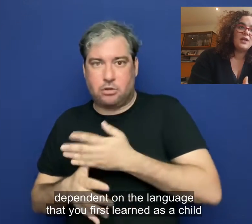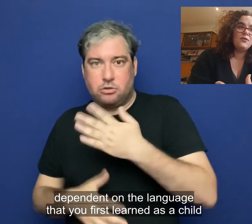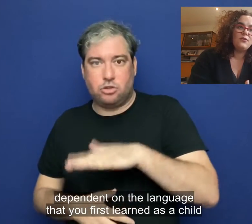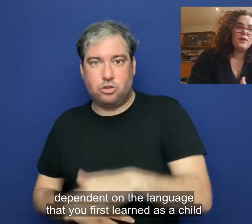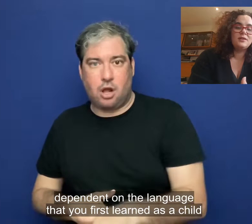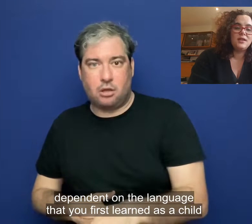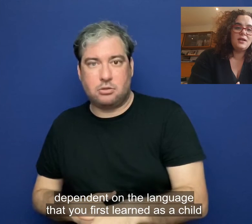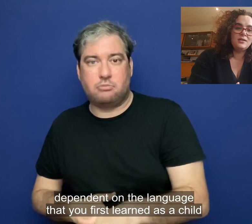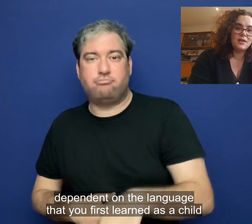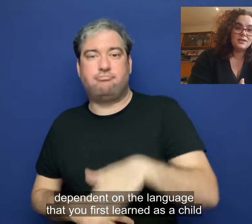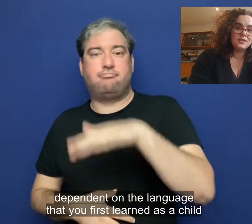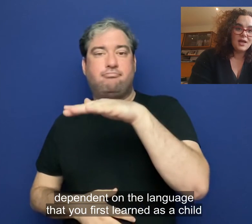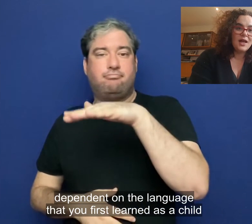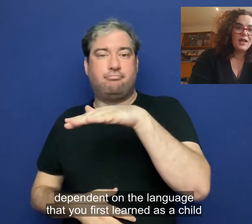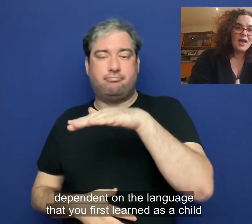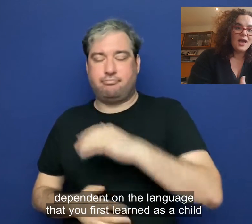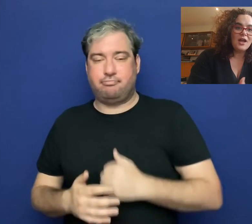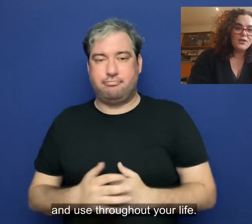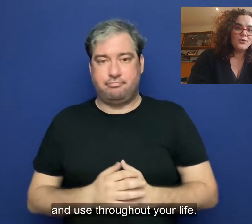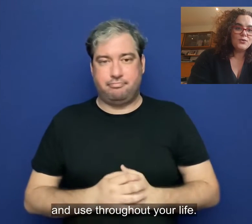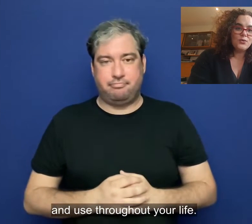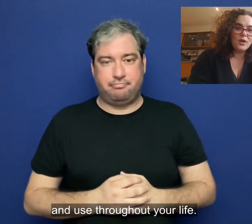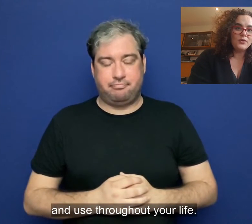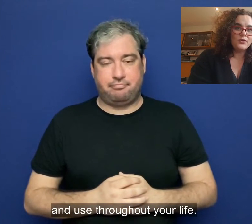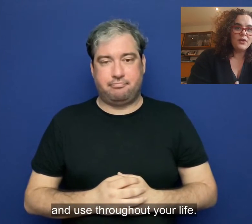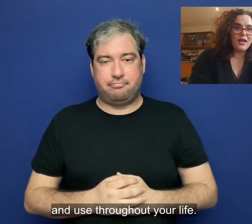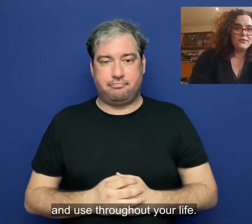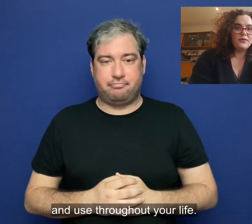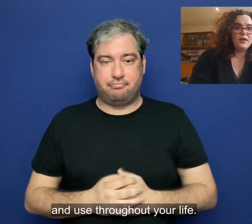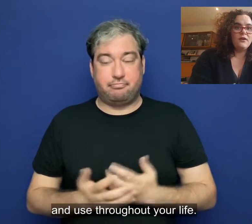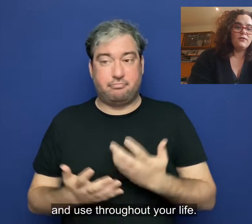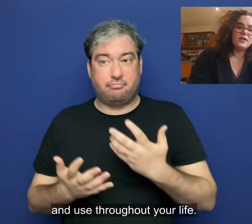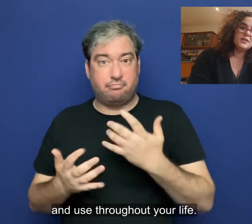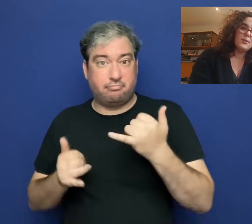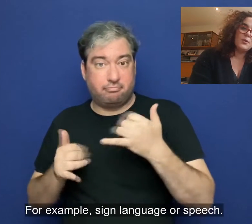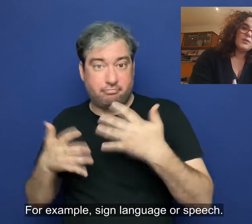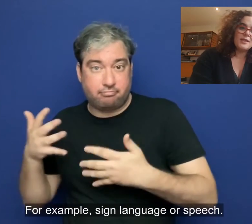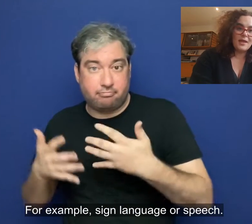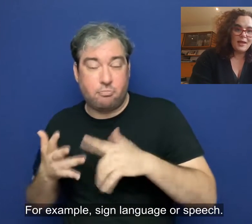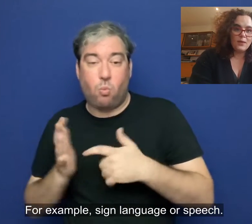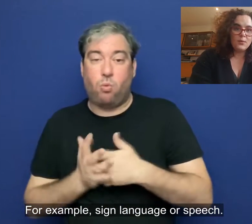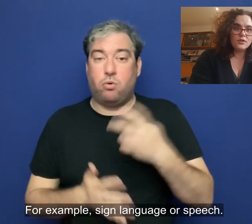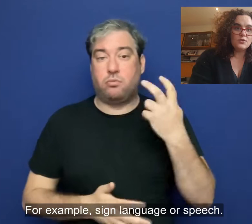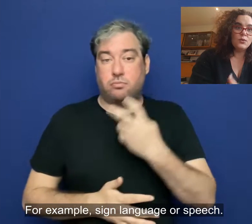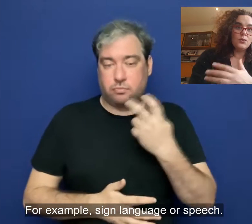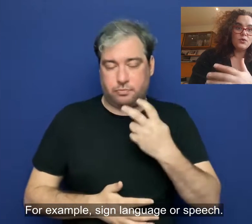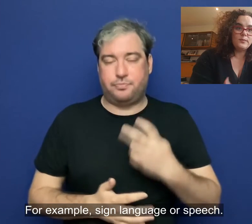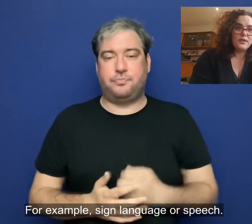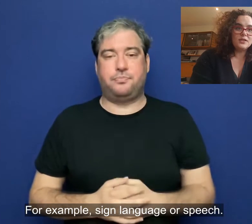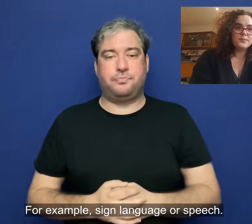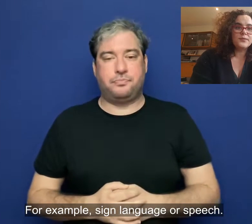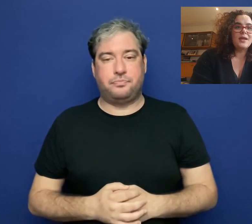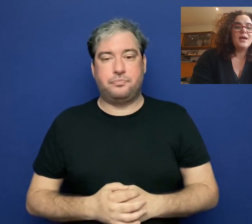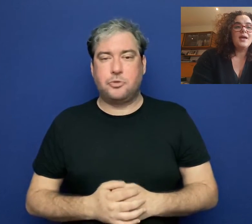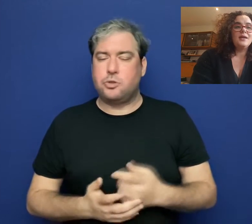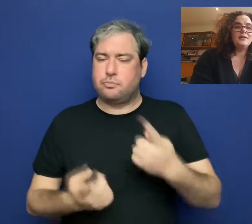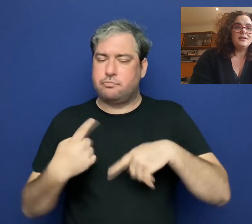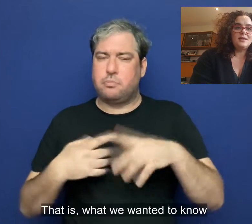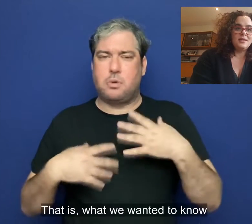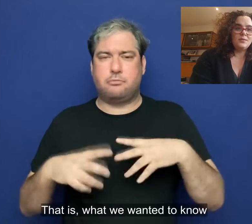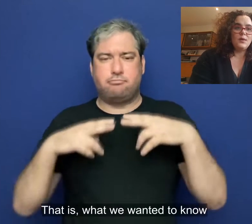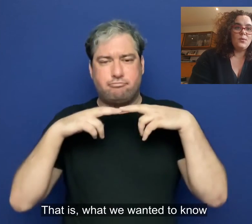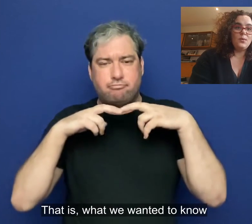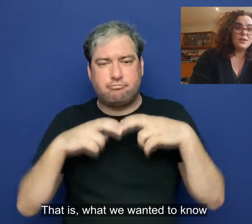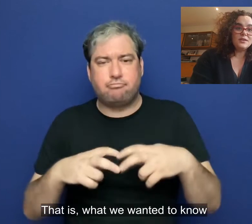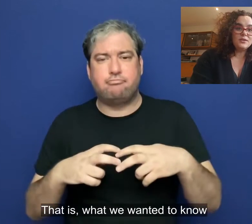language that you first learned as a child and used throughout your life, for example, sign language or speech.